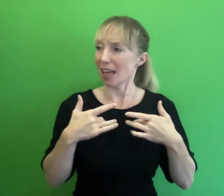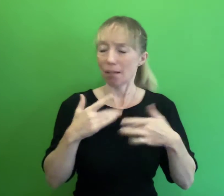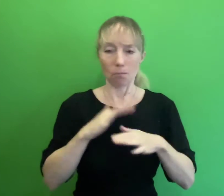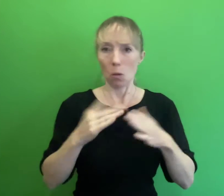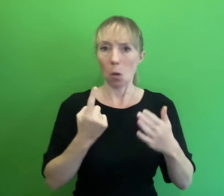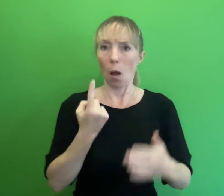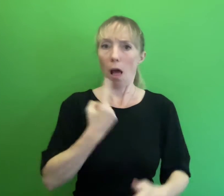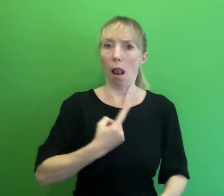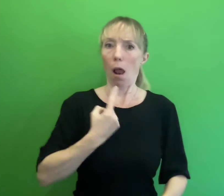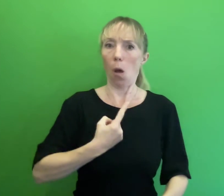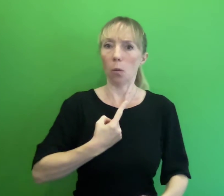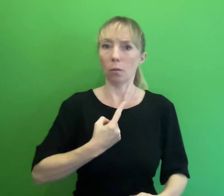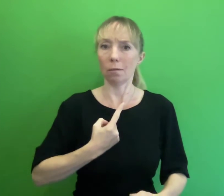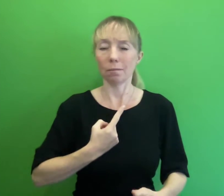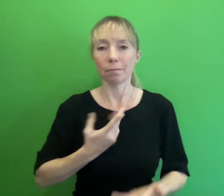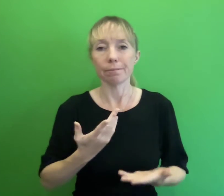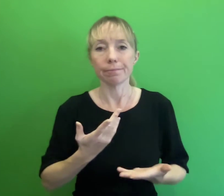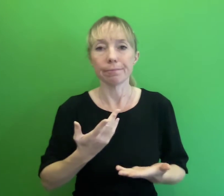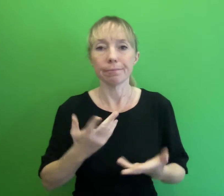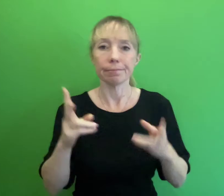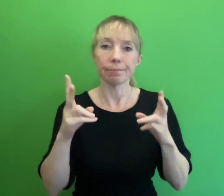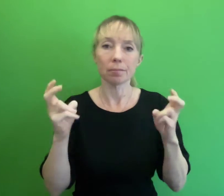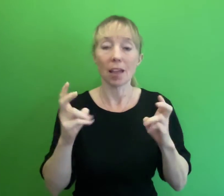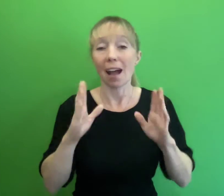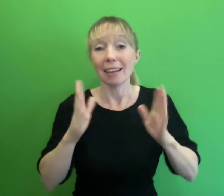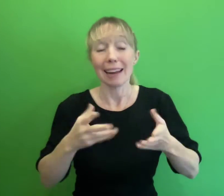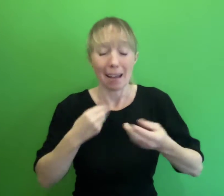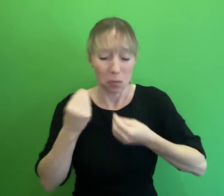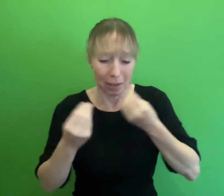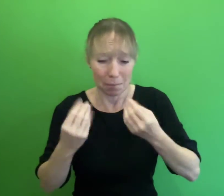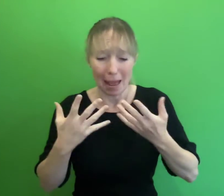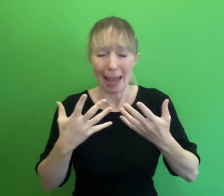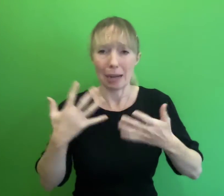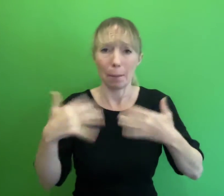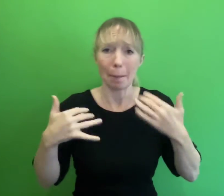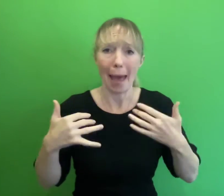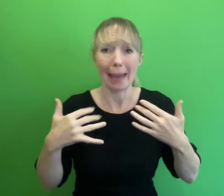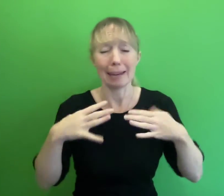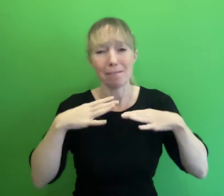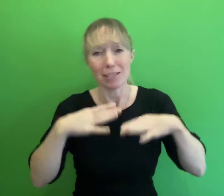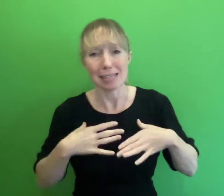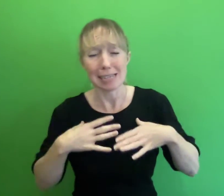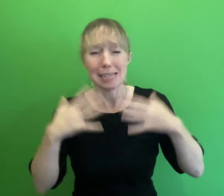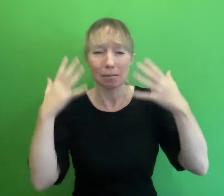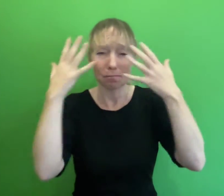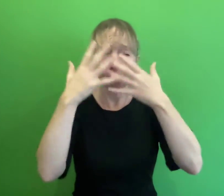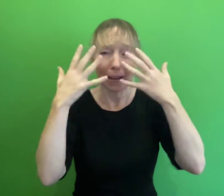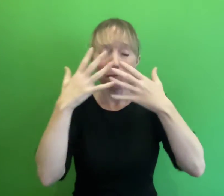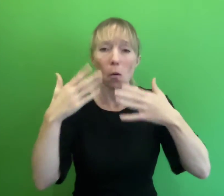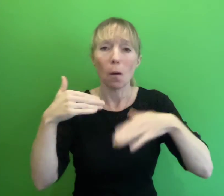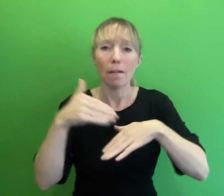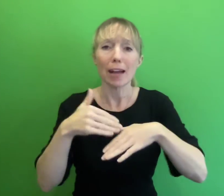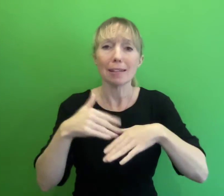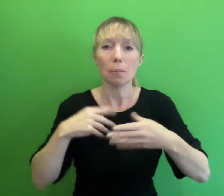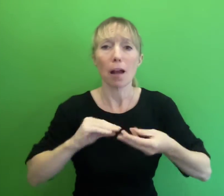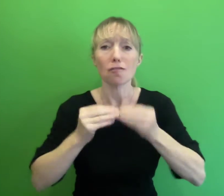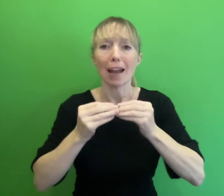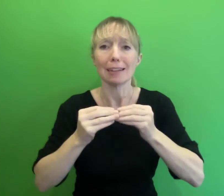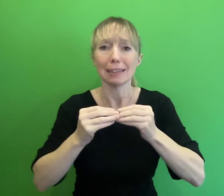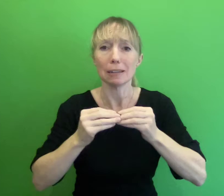I didn't have to explain how pain, fatigue, brain fog affected my creative output. Opportunities to network with a range of